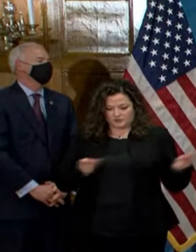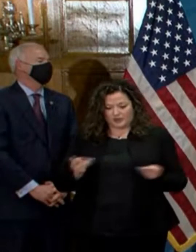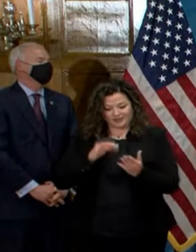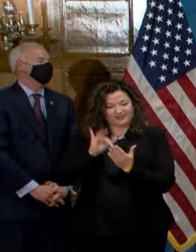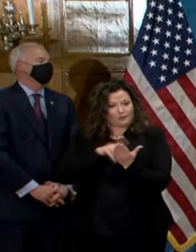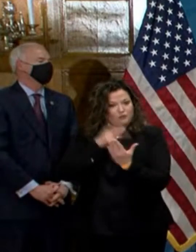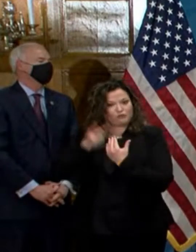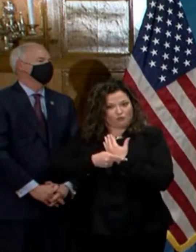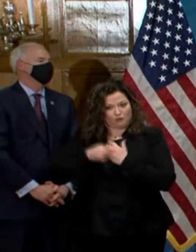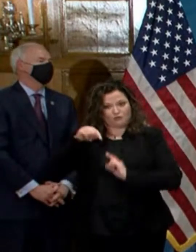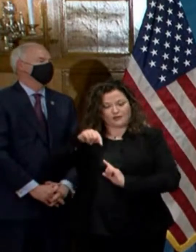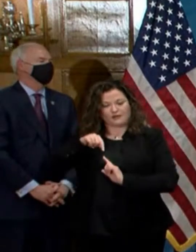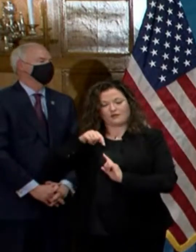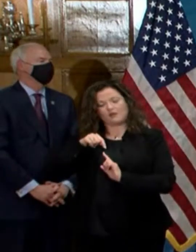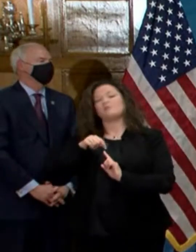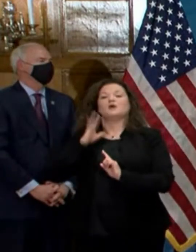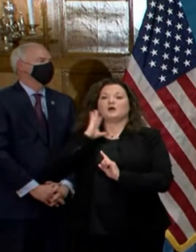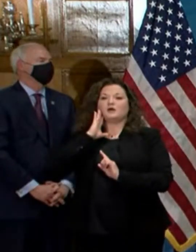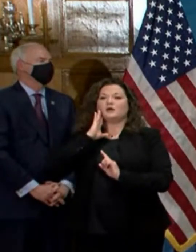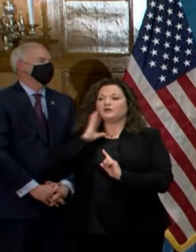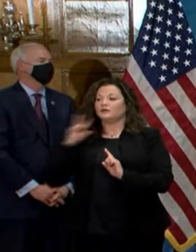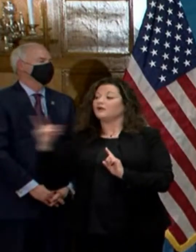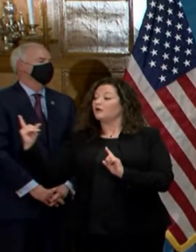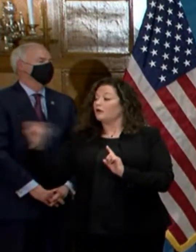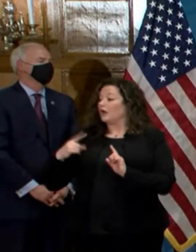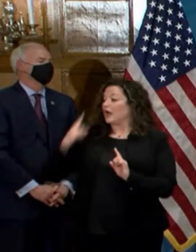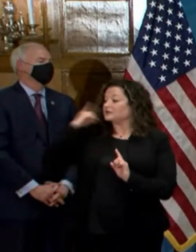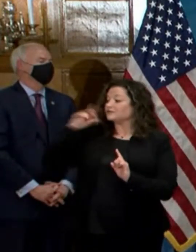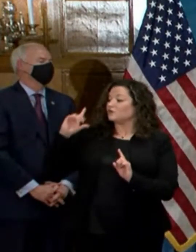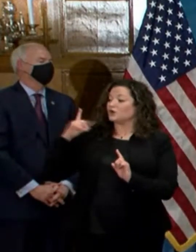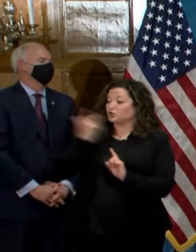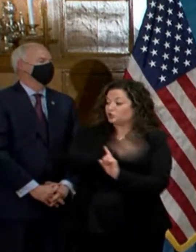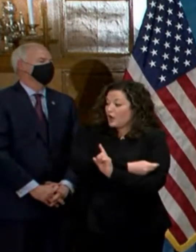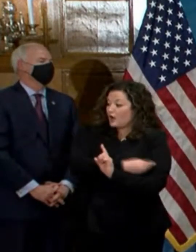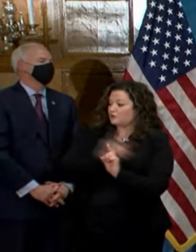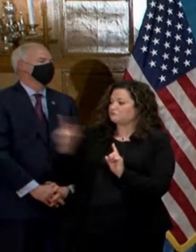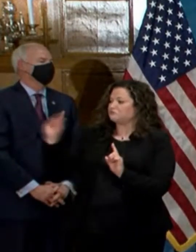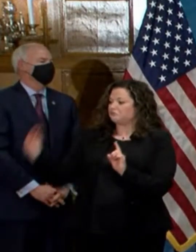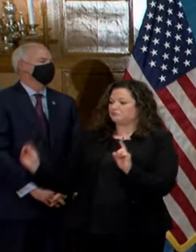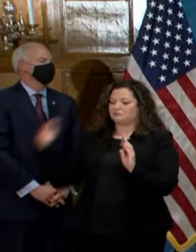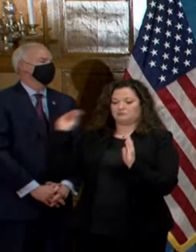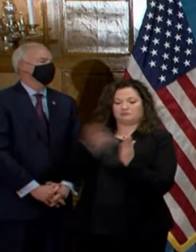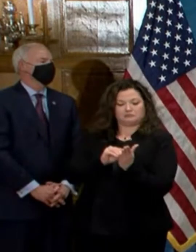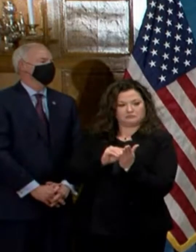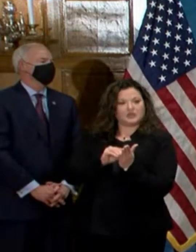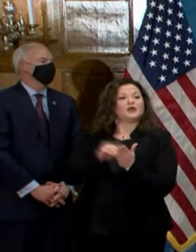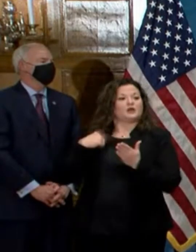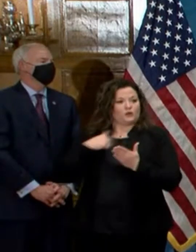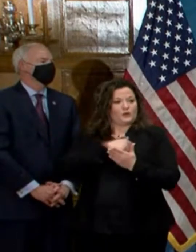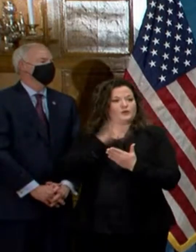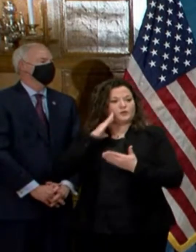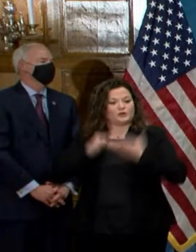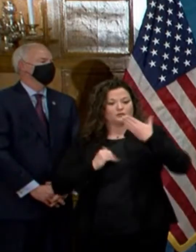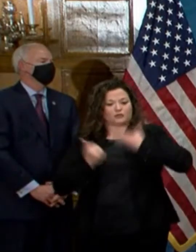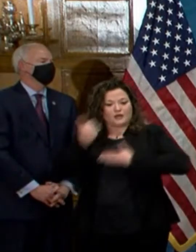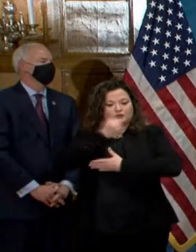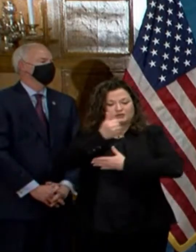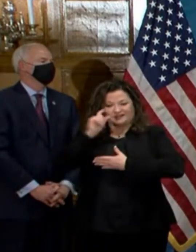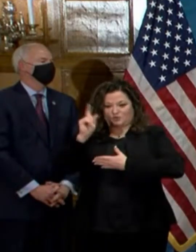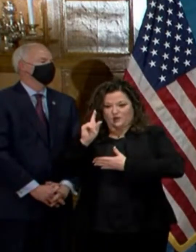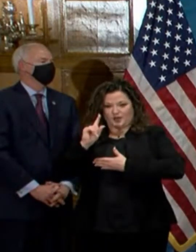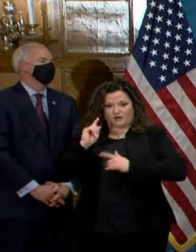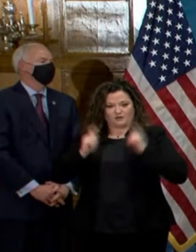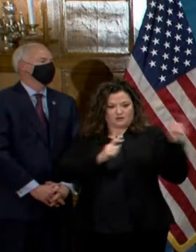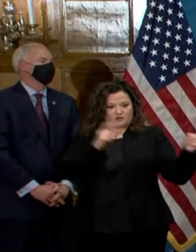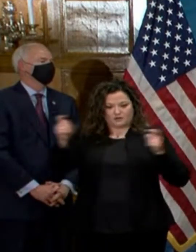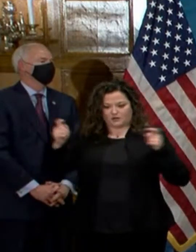is where the request for a dosing comes into, and then that's how we prioritize where it's going to go in the